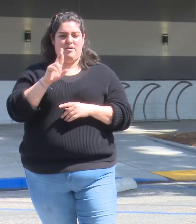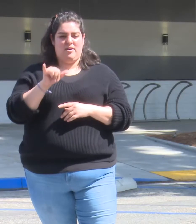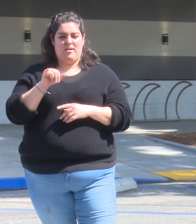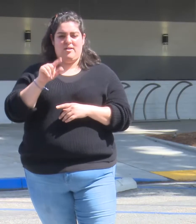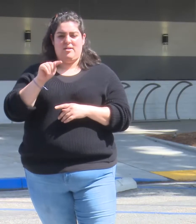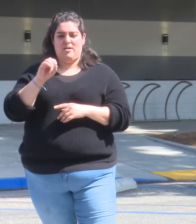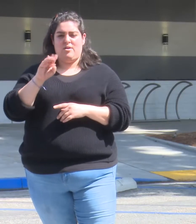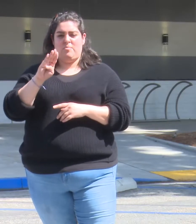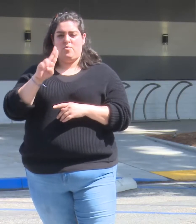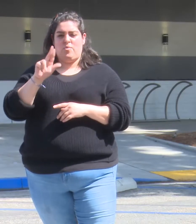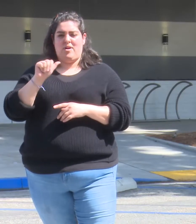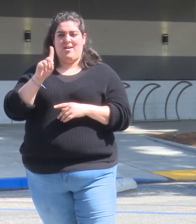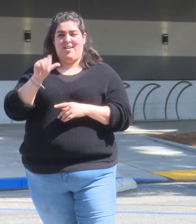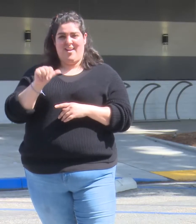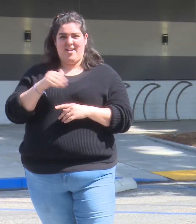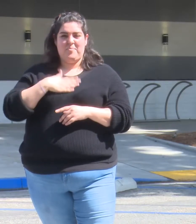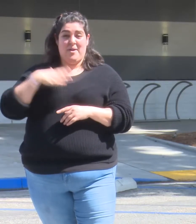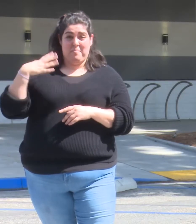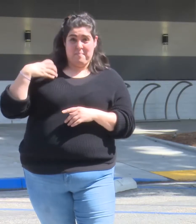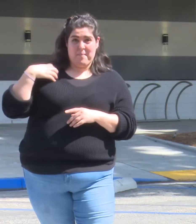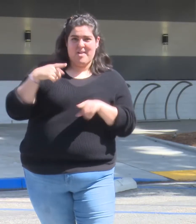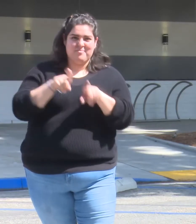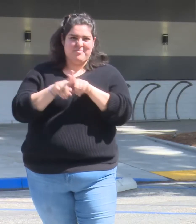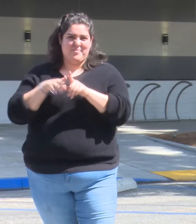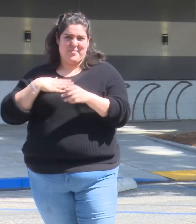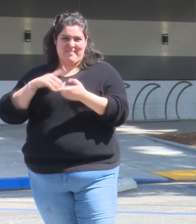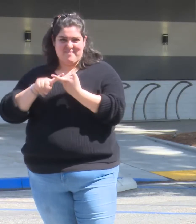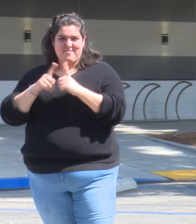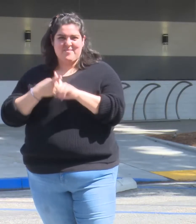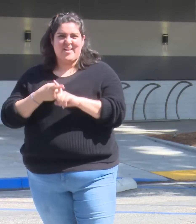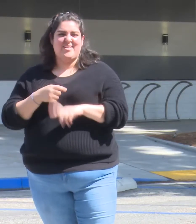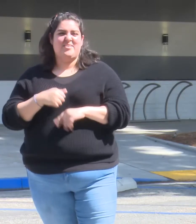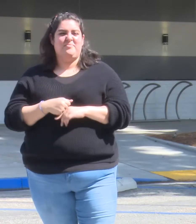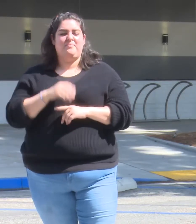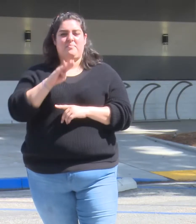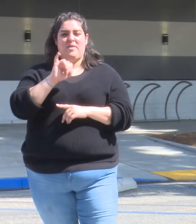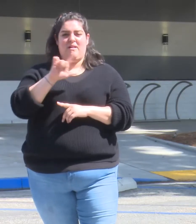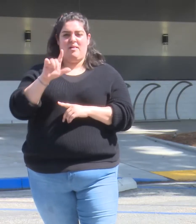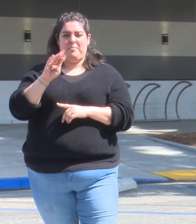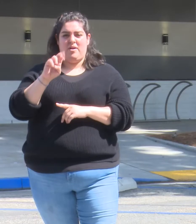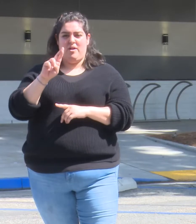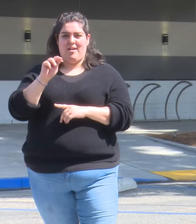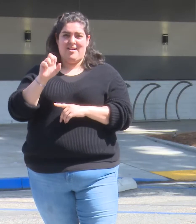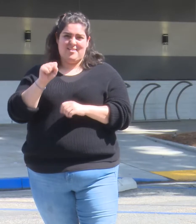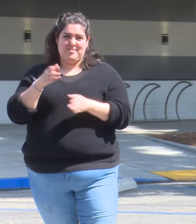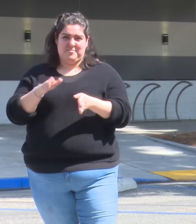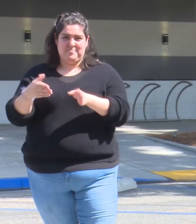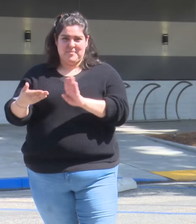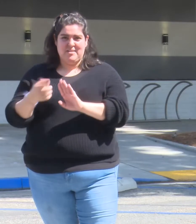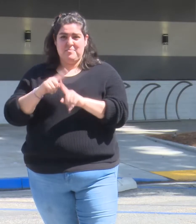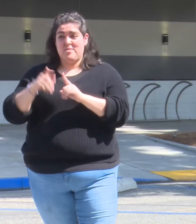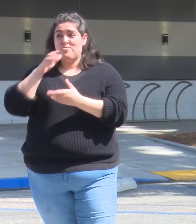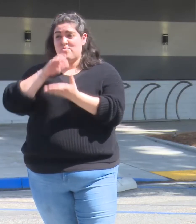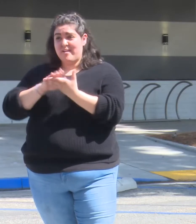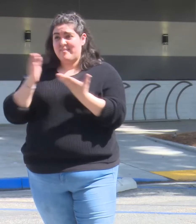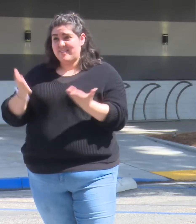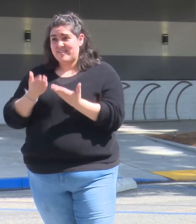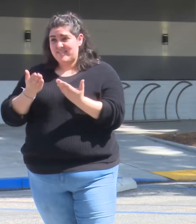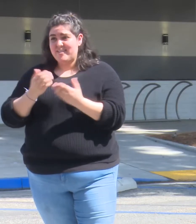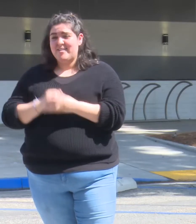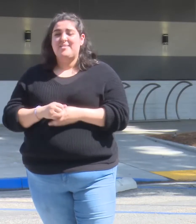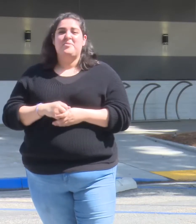friend, always standing by our side. Bill Barnes, who's no longer with us, his wife is here, but Bill